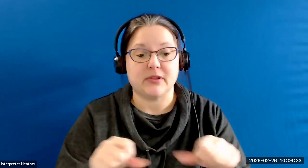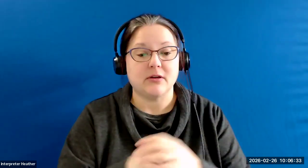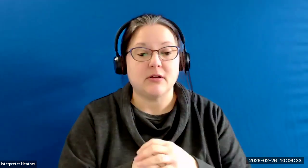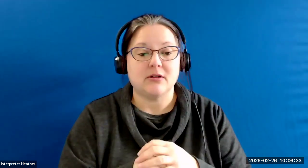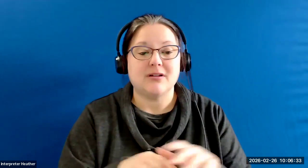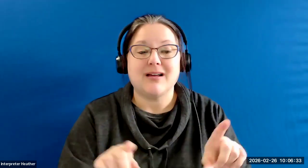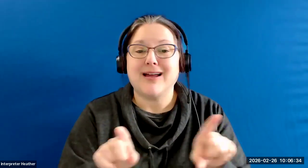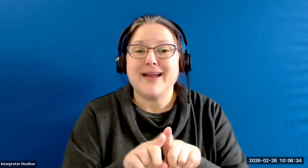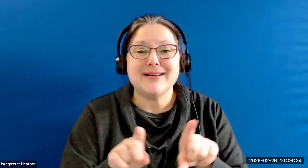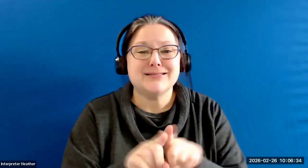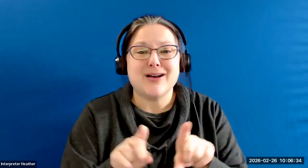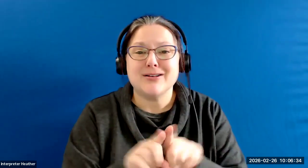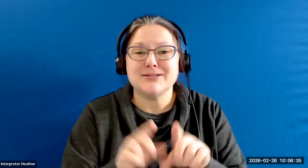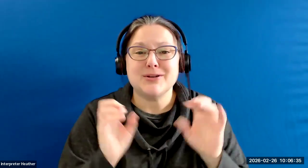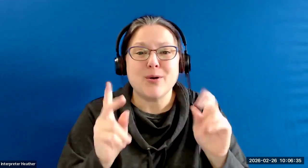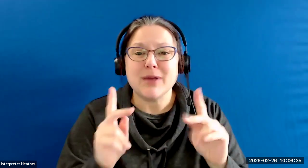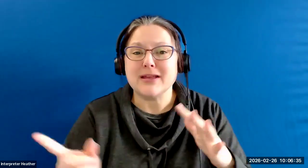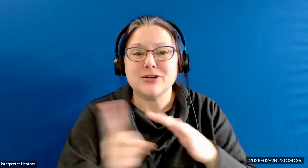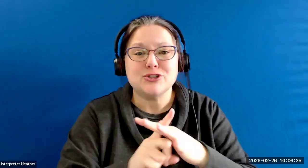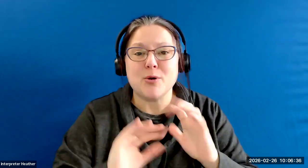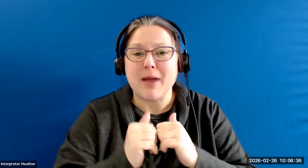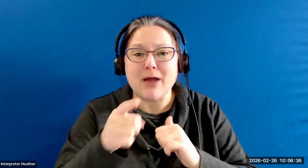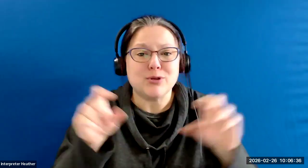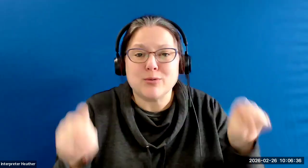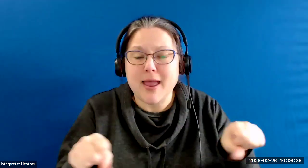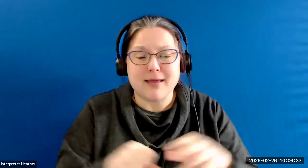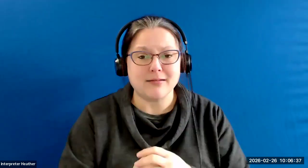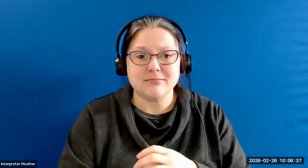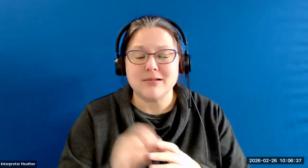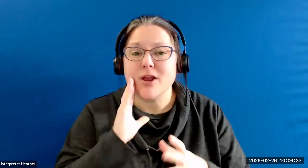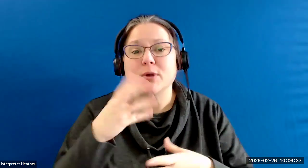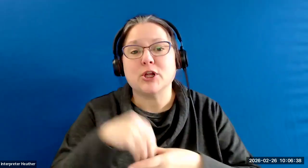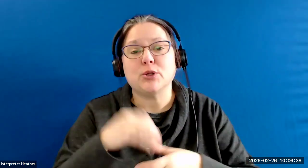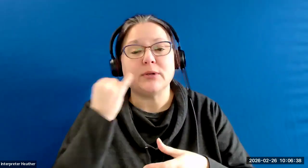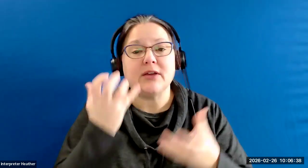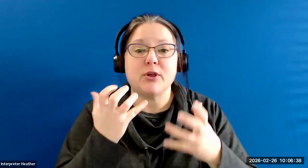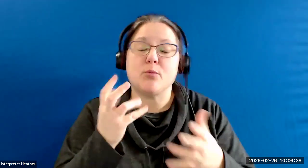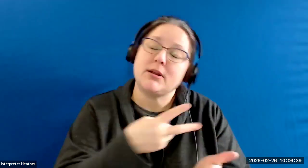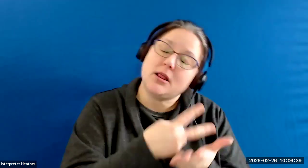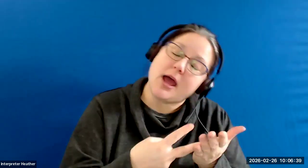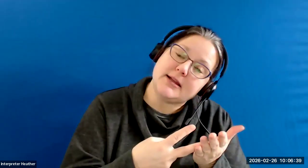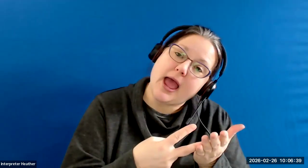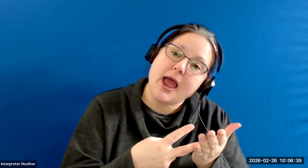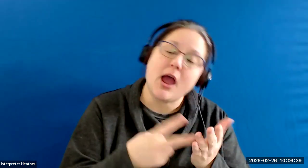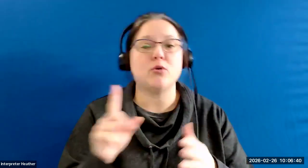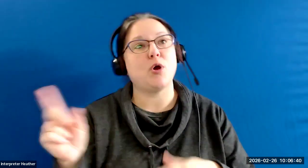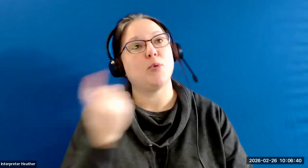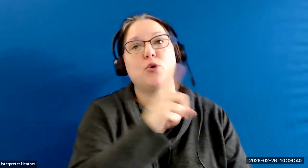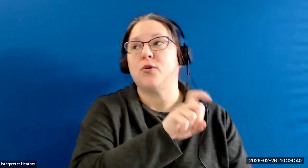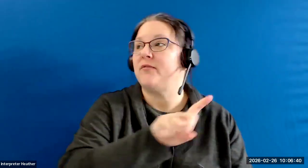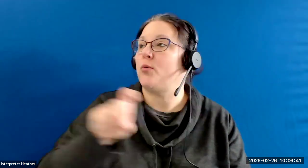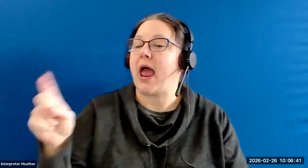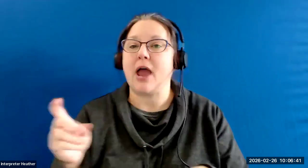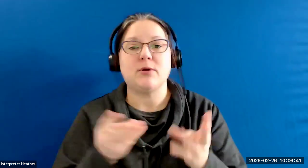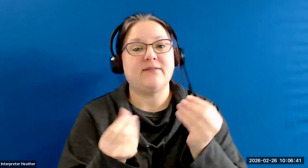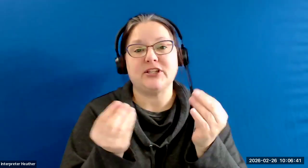okay to show up however you are able. This includes lying down, moving around,